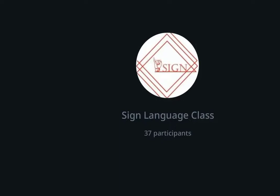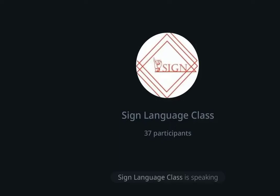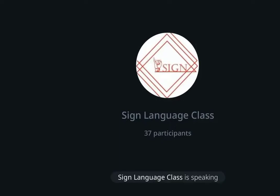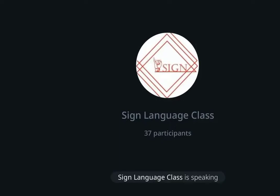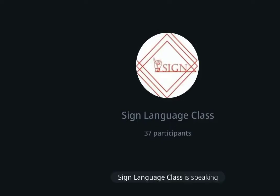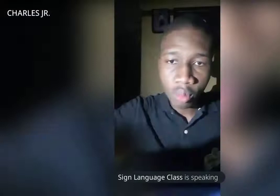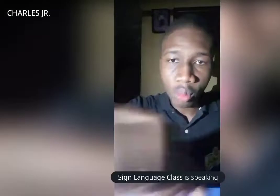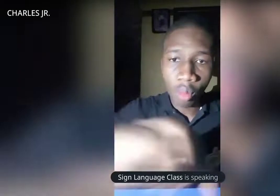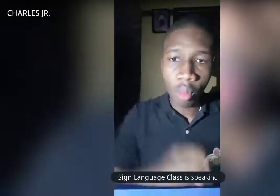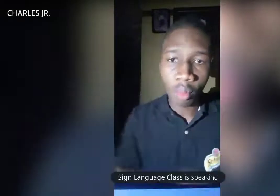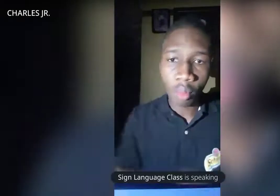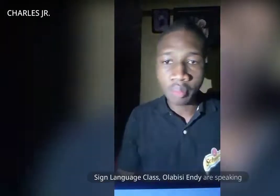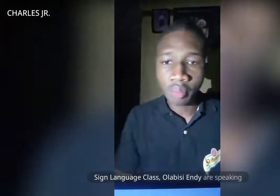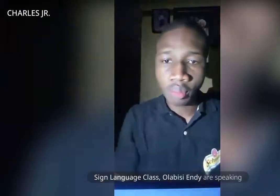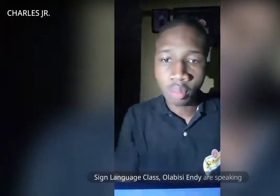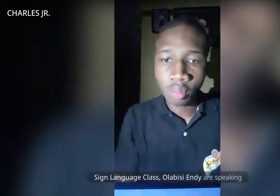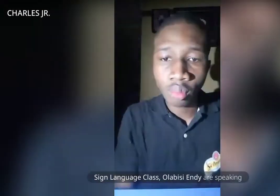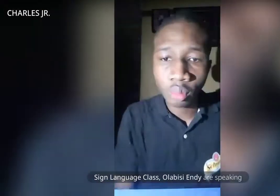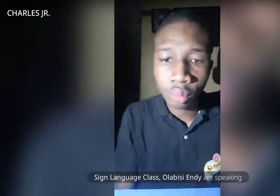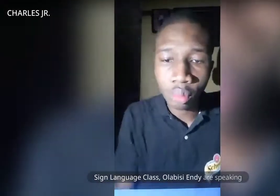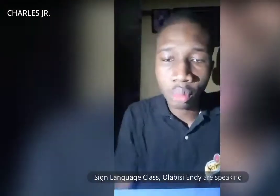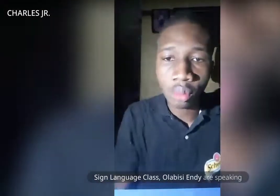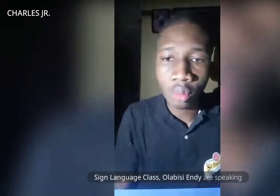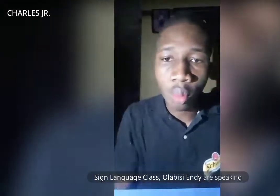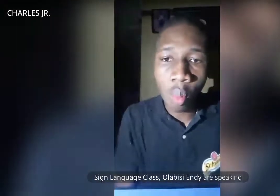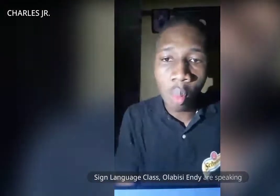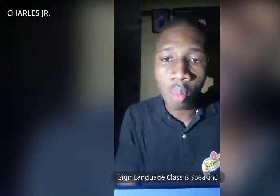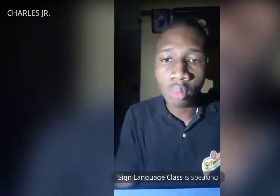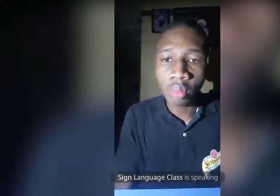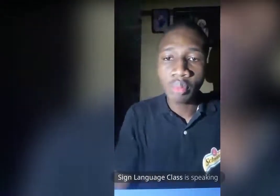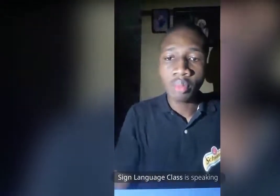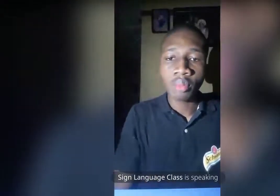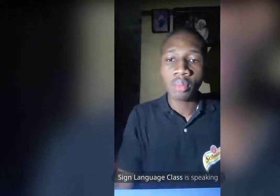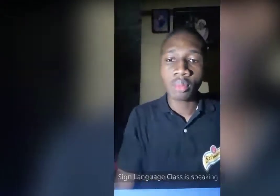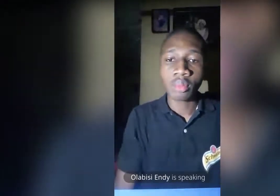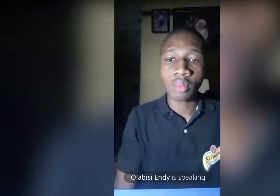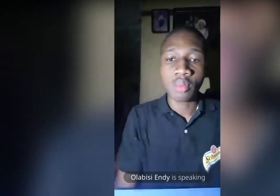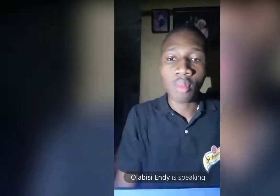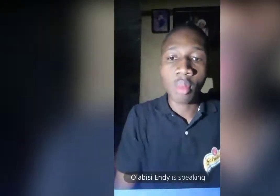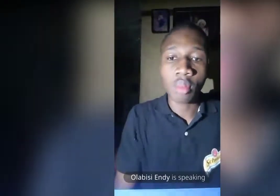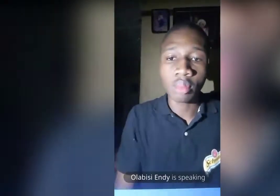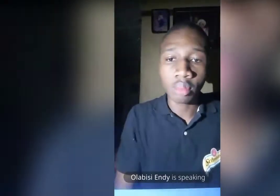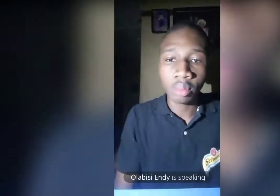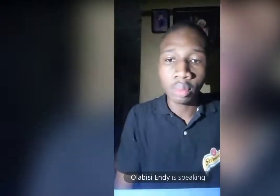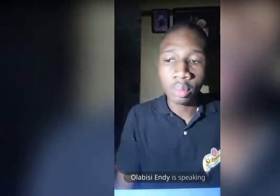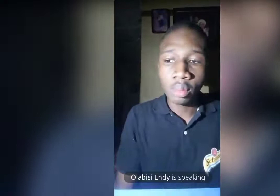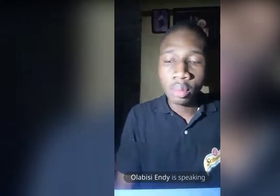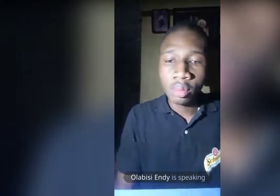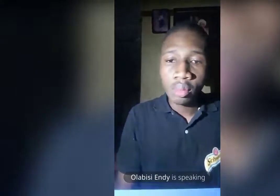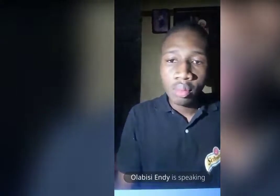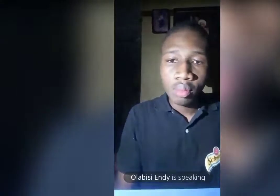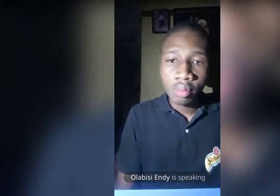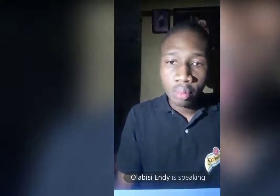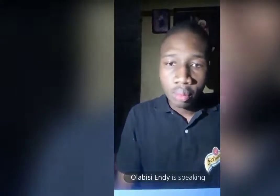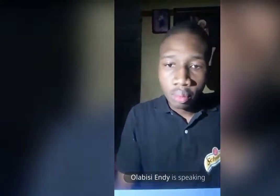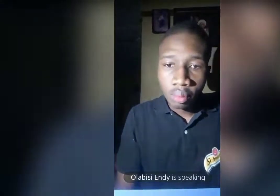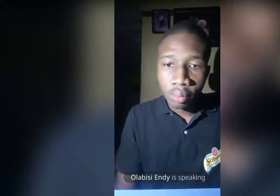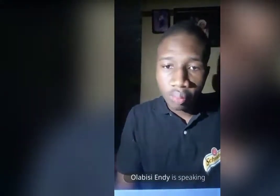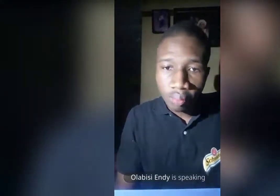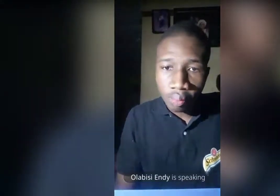Okay. Charles Junior, please, let's have you. Oh, beautiful. Charles Junior, yours might be a bit